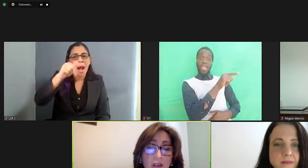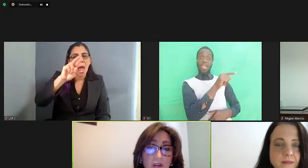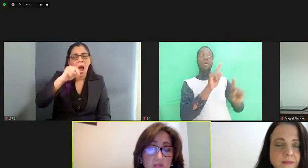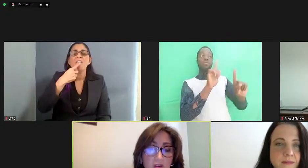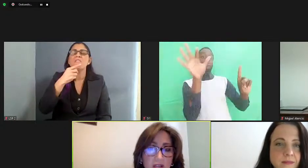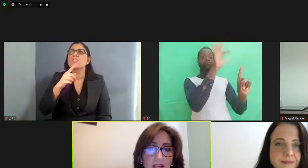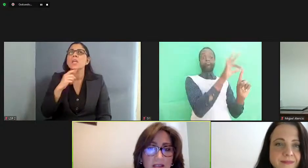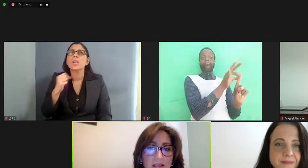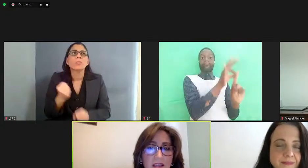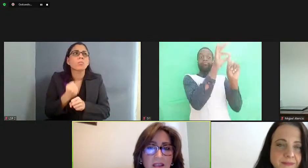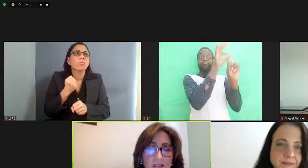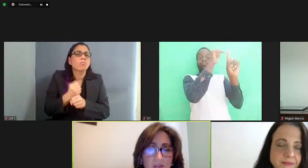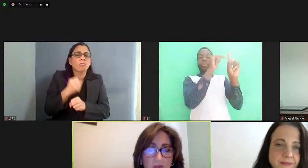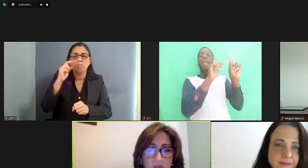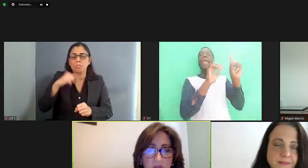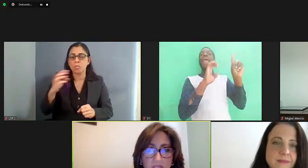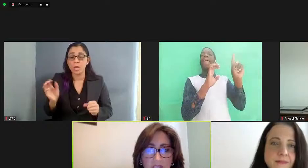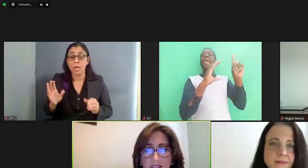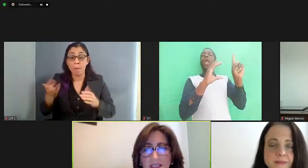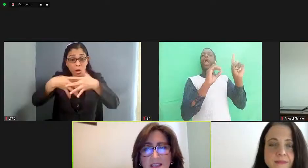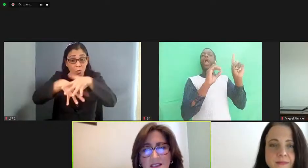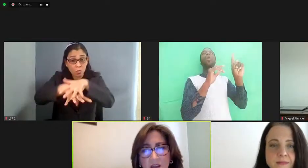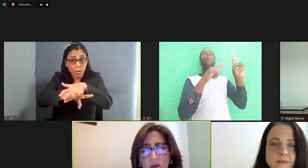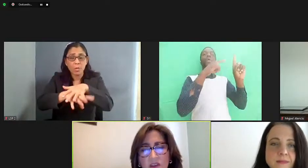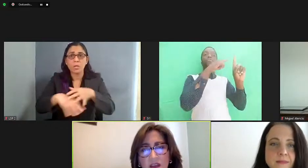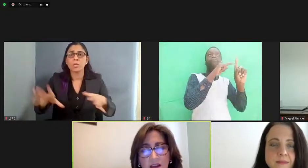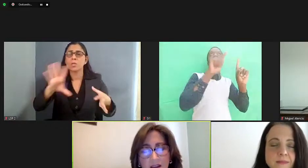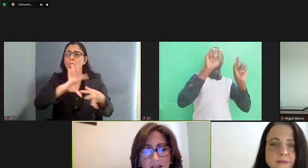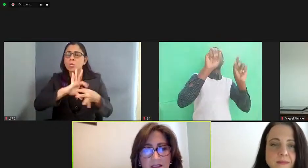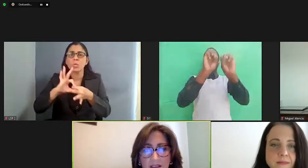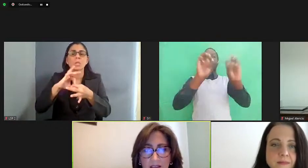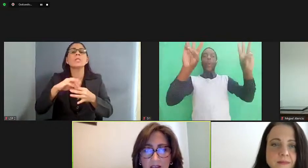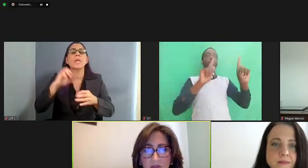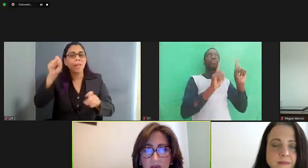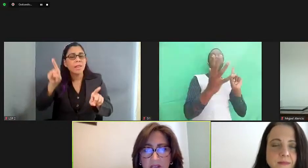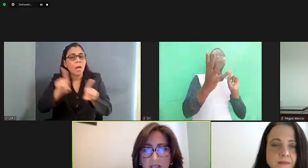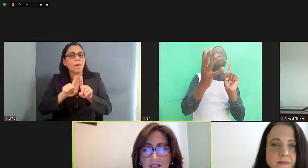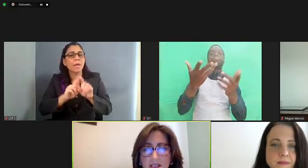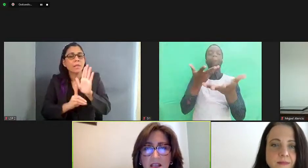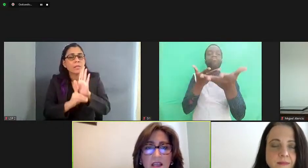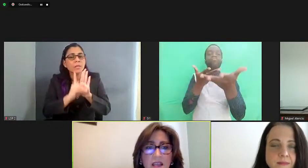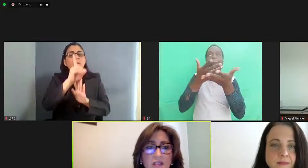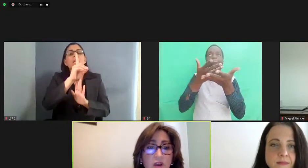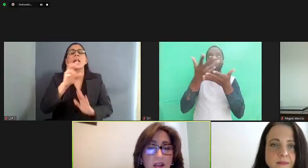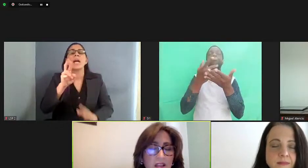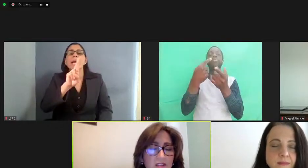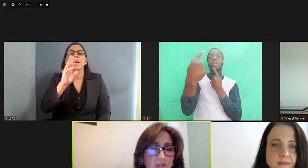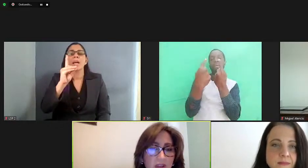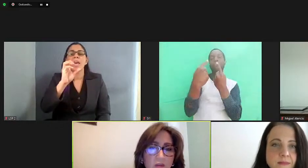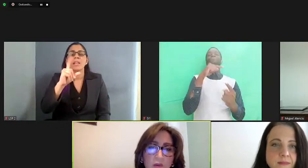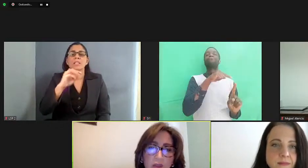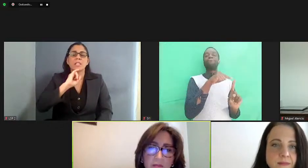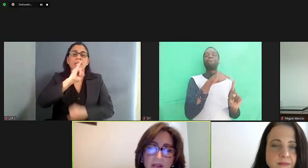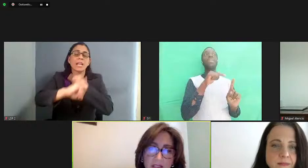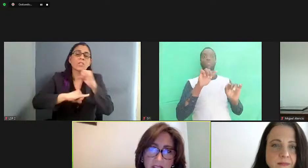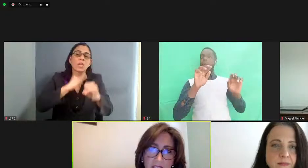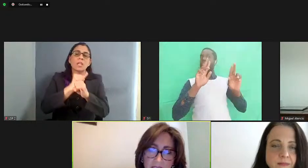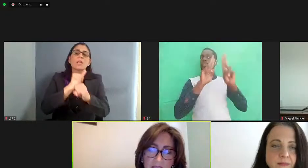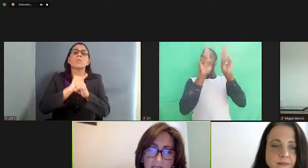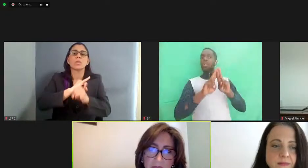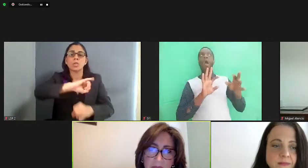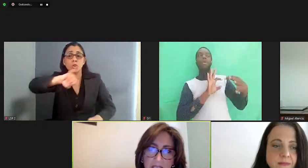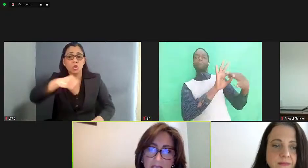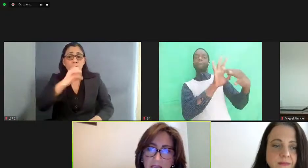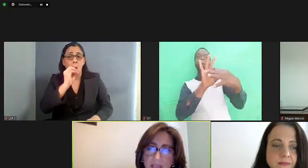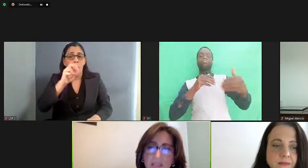the international community she works in ecosoft and before the u.n and works on international networks she has